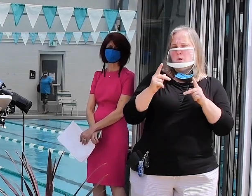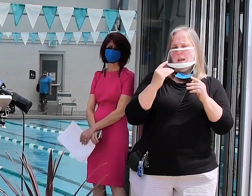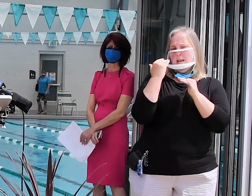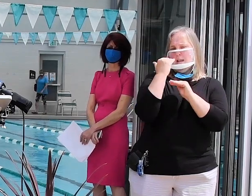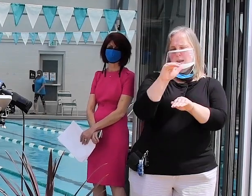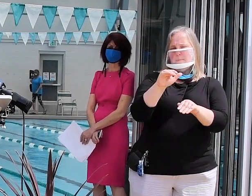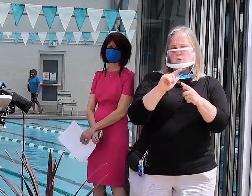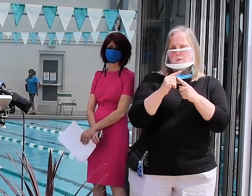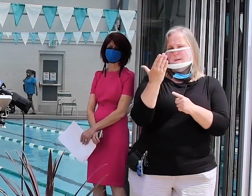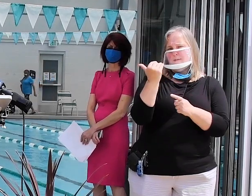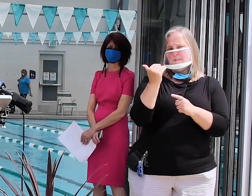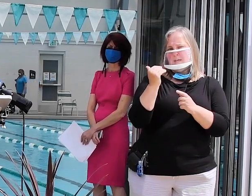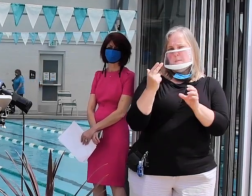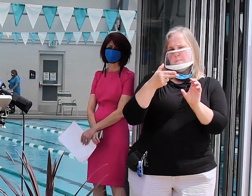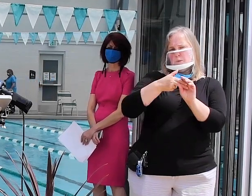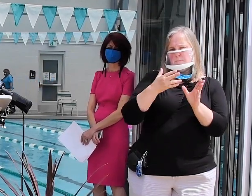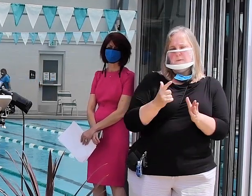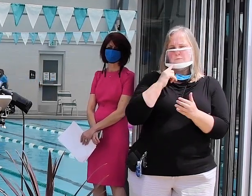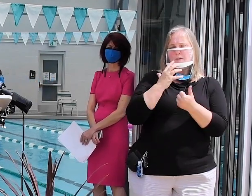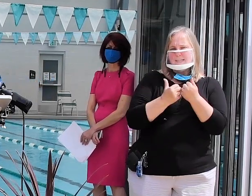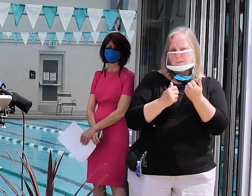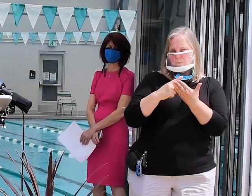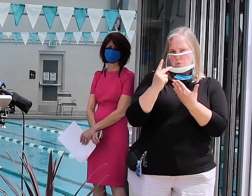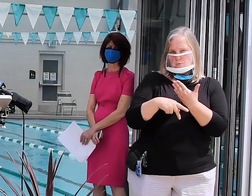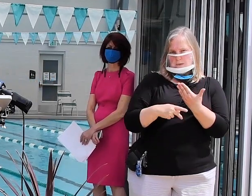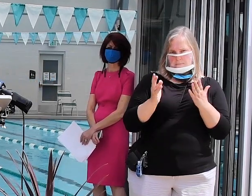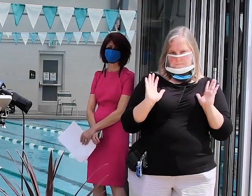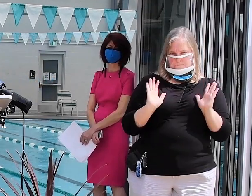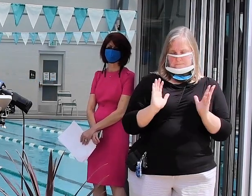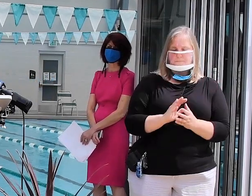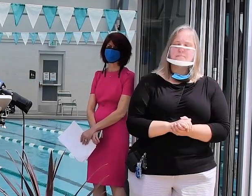15 participants per program.